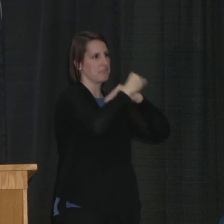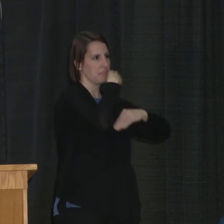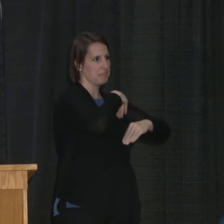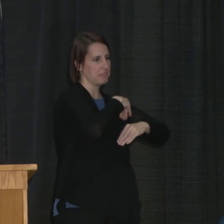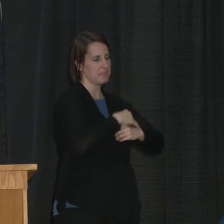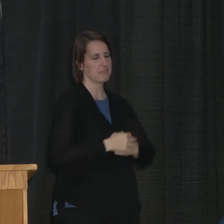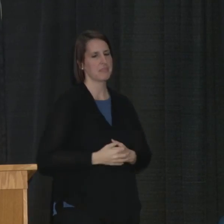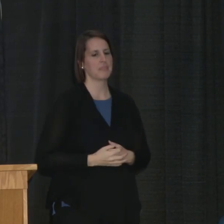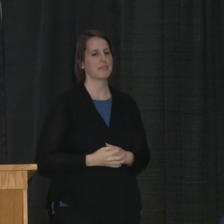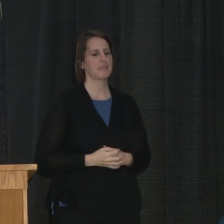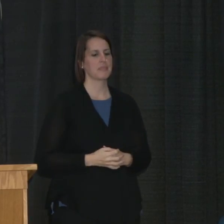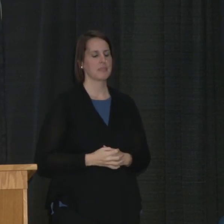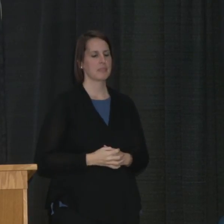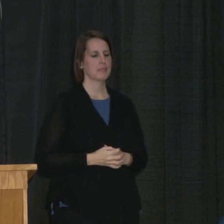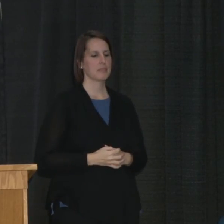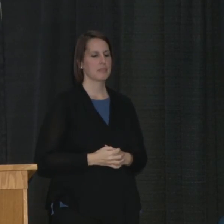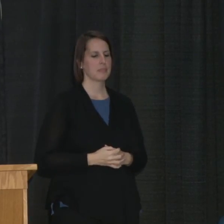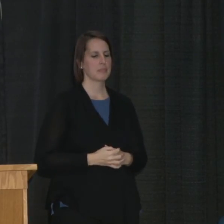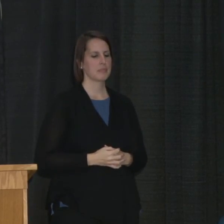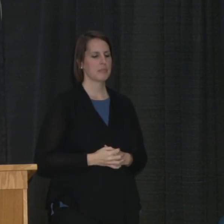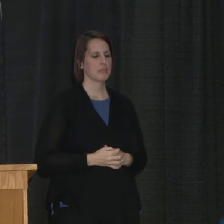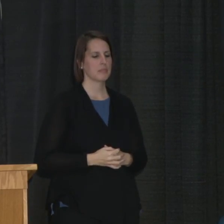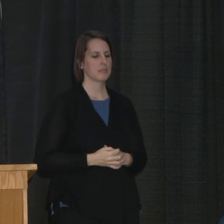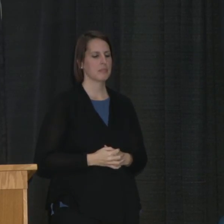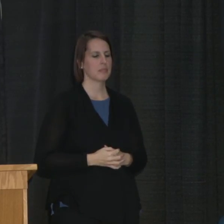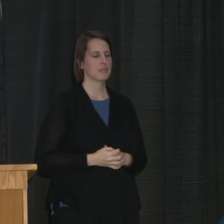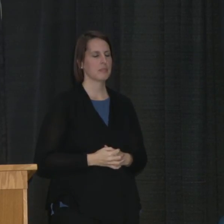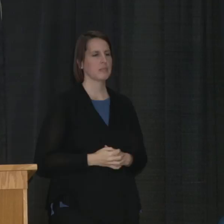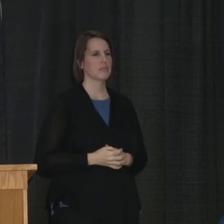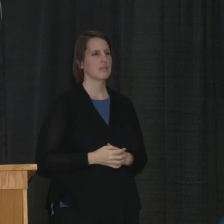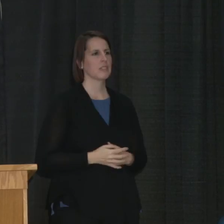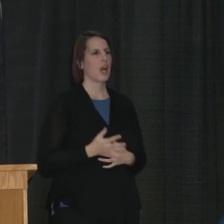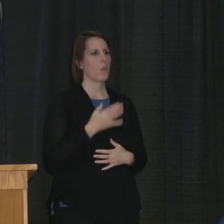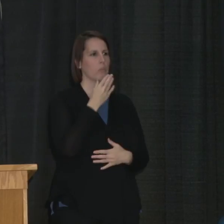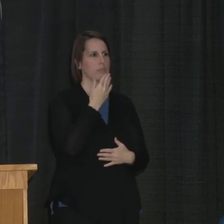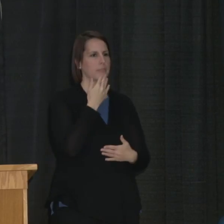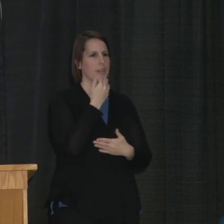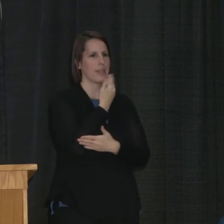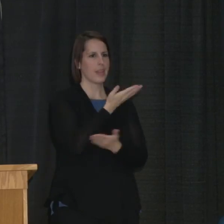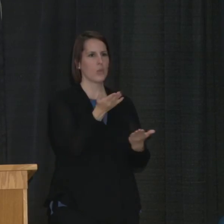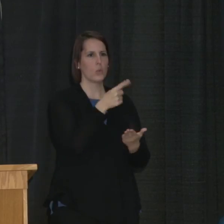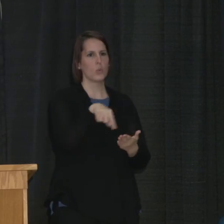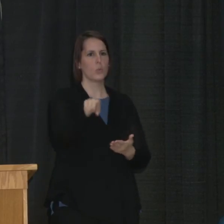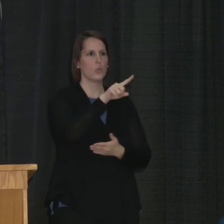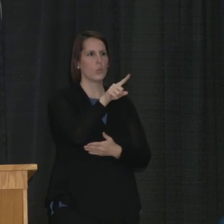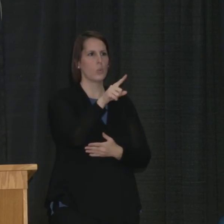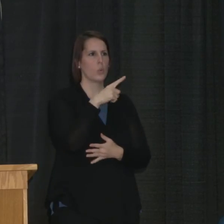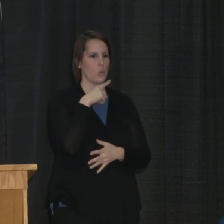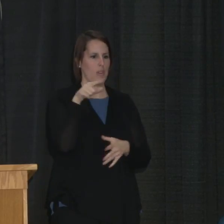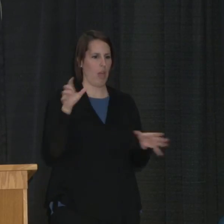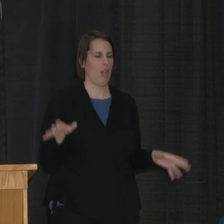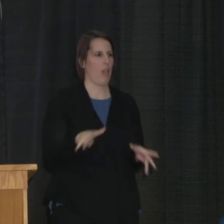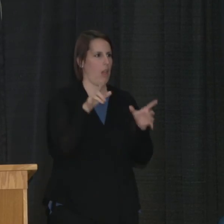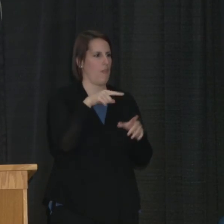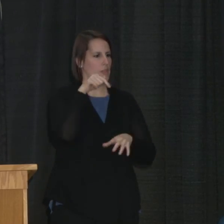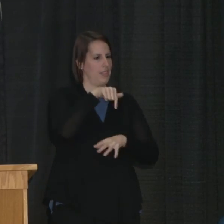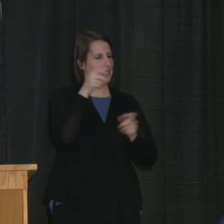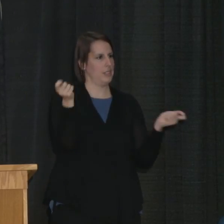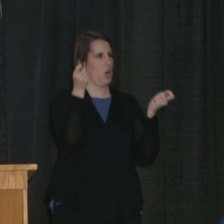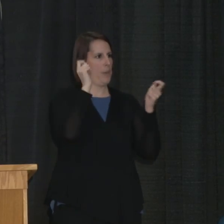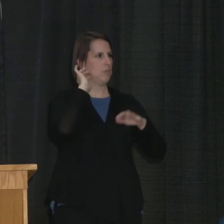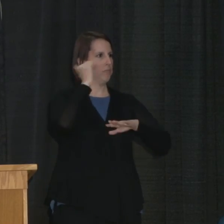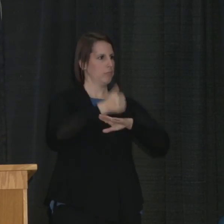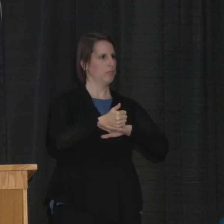ceremony. I want to extend a special thank you to all those employees who contributed to making this convocation a